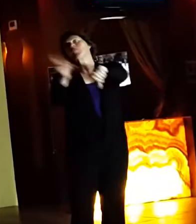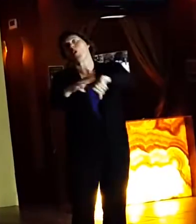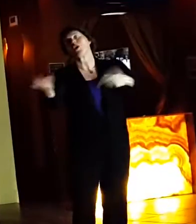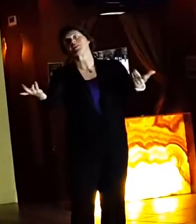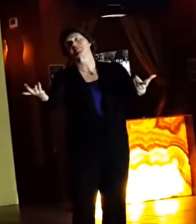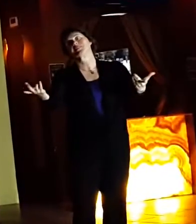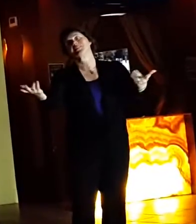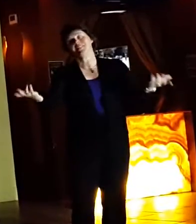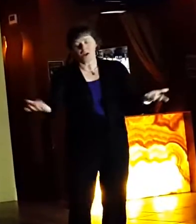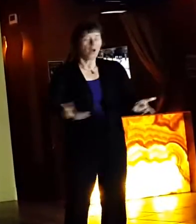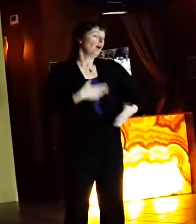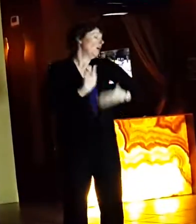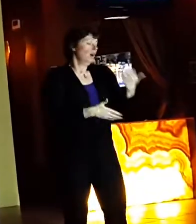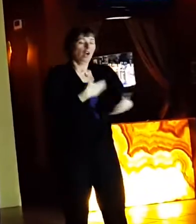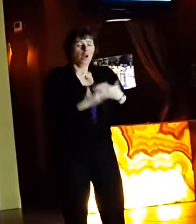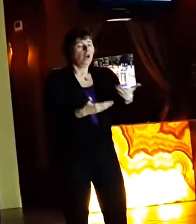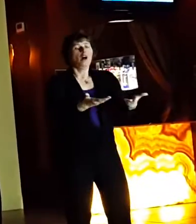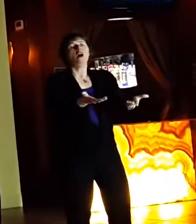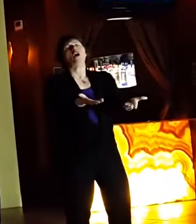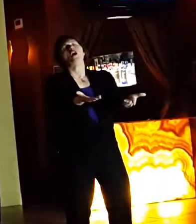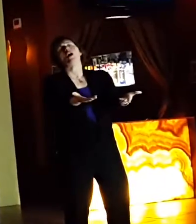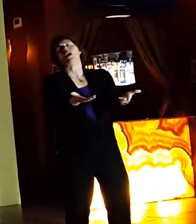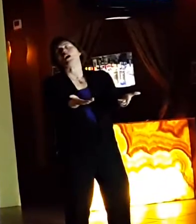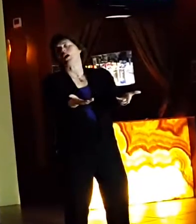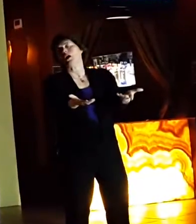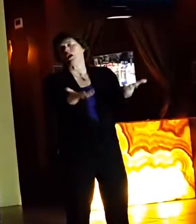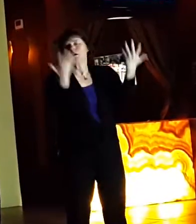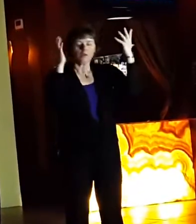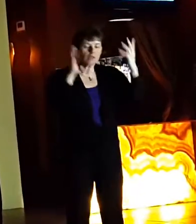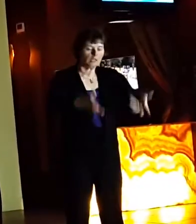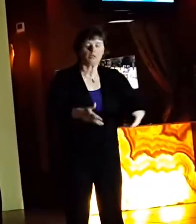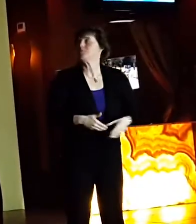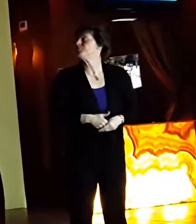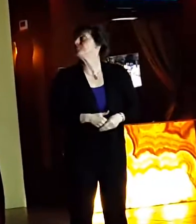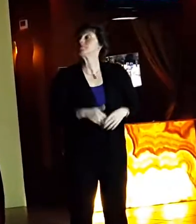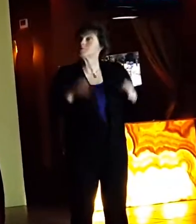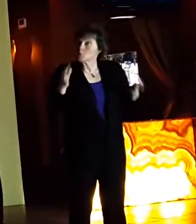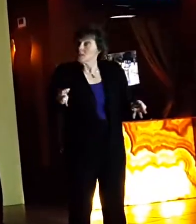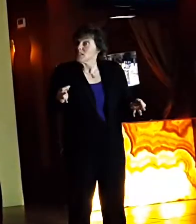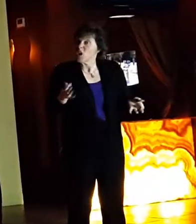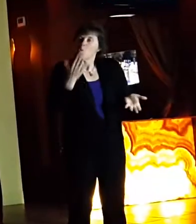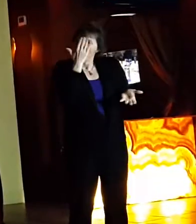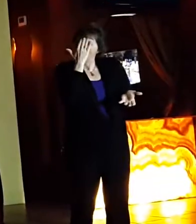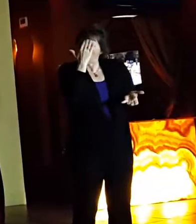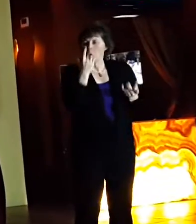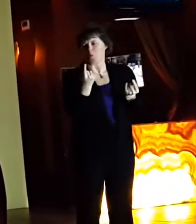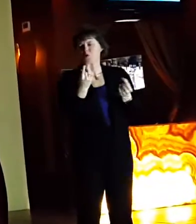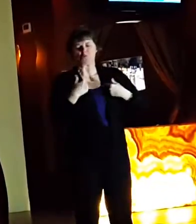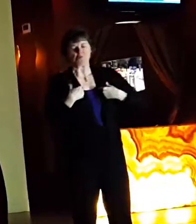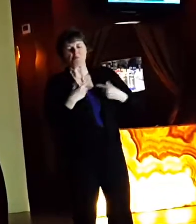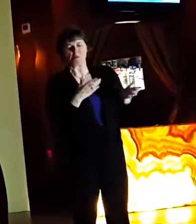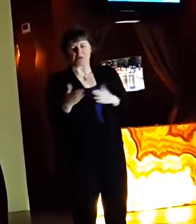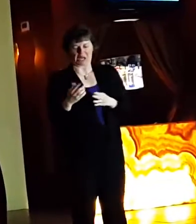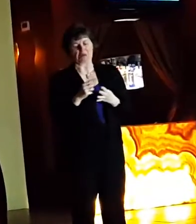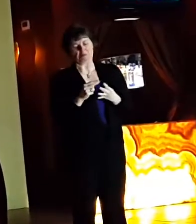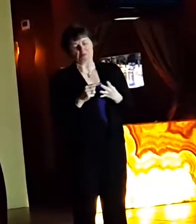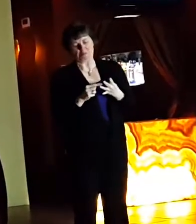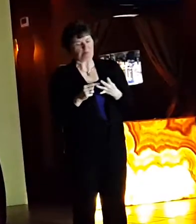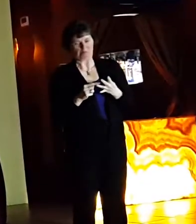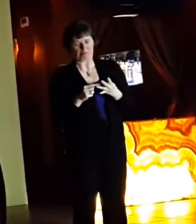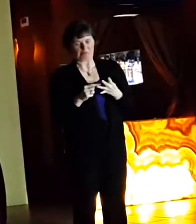You're doing your thing, it's just not happening. So you decided, well, I know a couple things I can do, but those aren't working